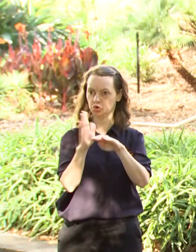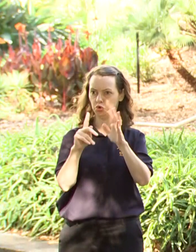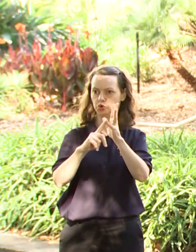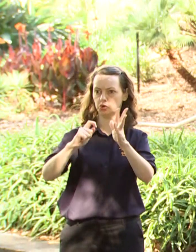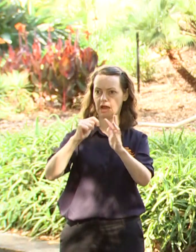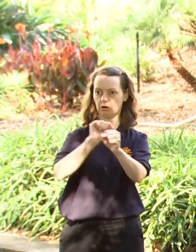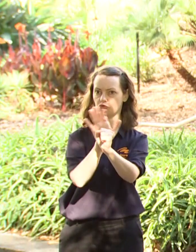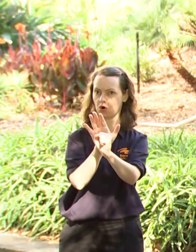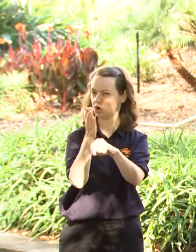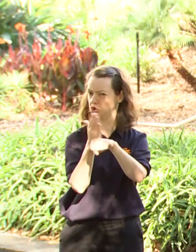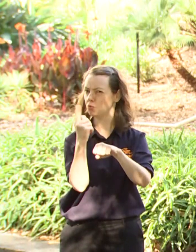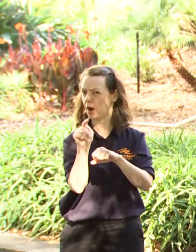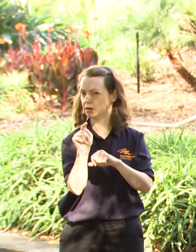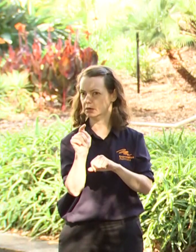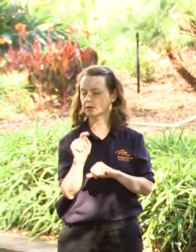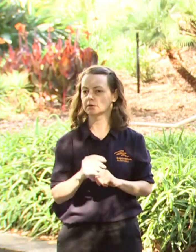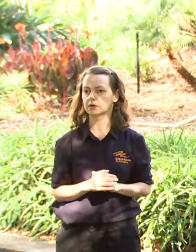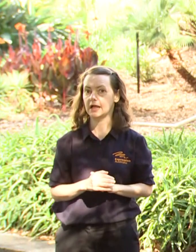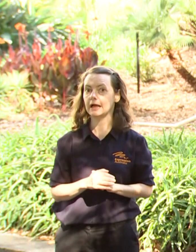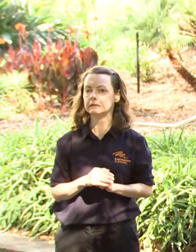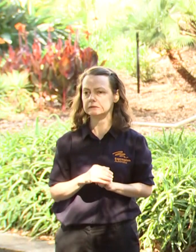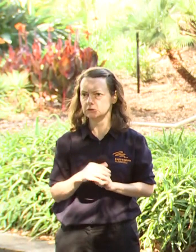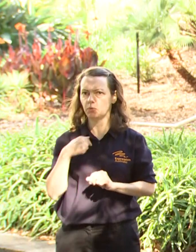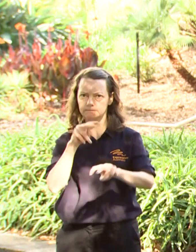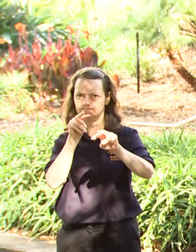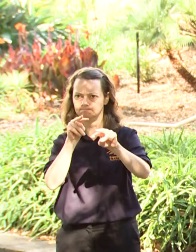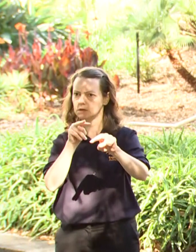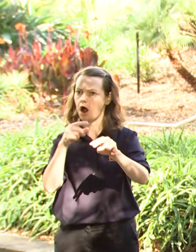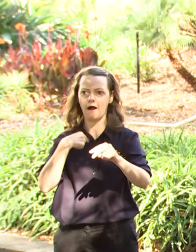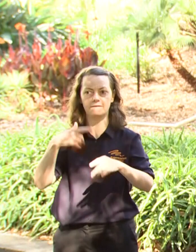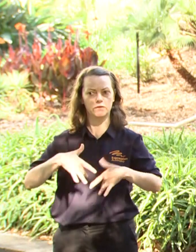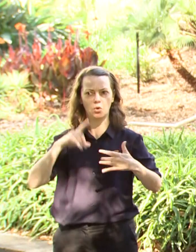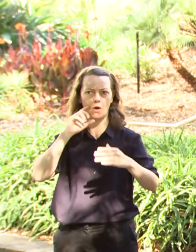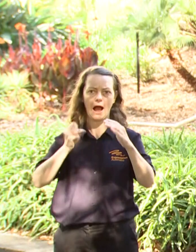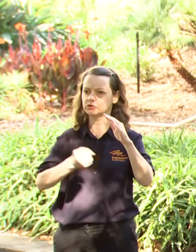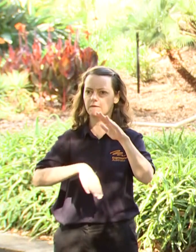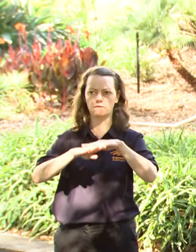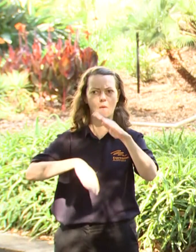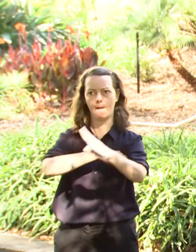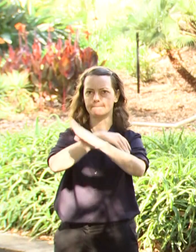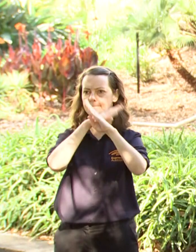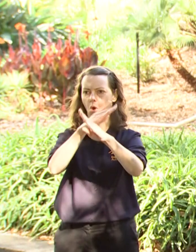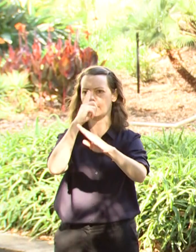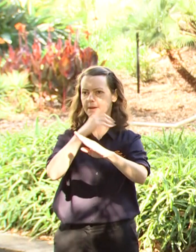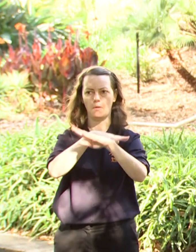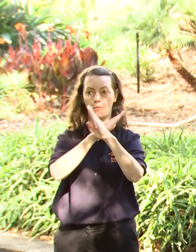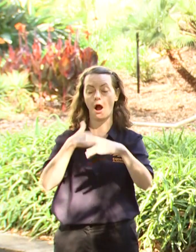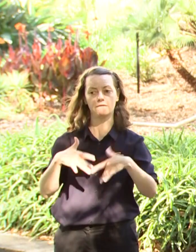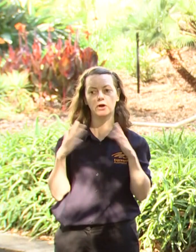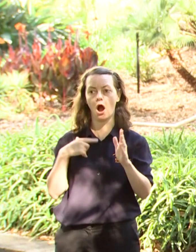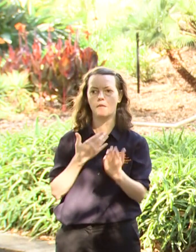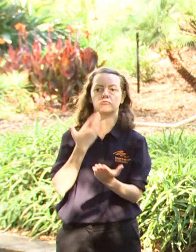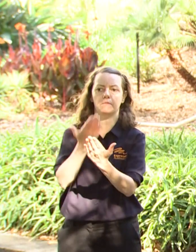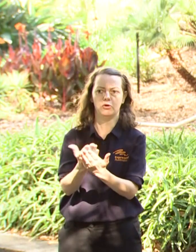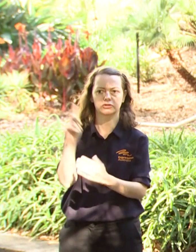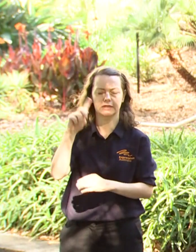of our virus as it's presented. That's new, and we need to do everything we can to keep it out. Can I just send my best wishes to